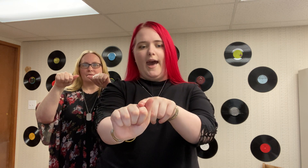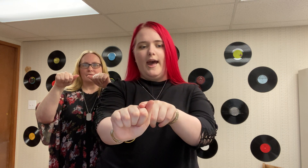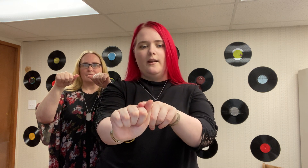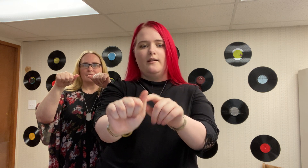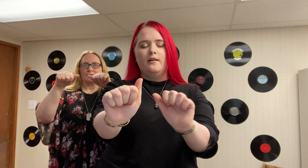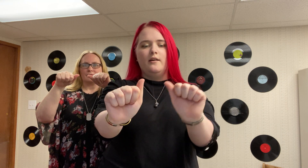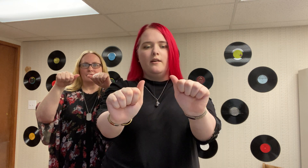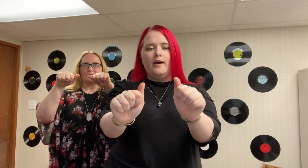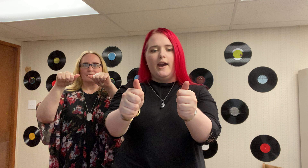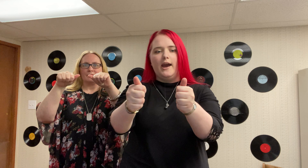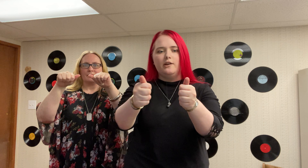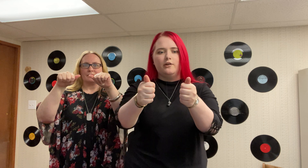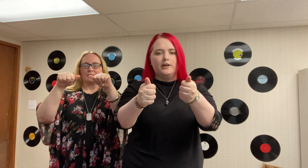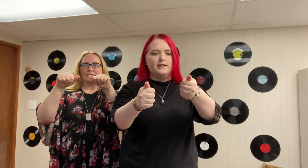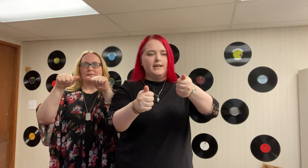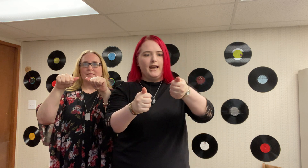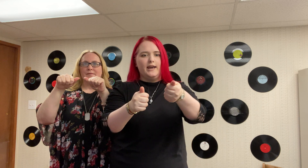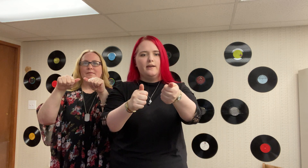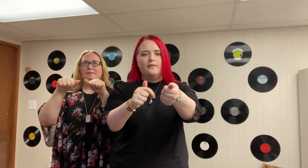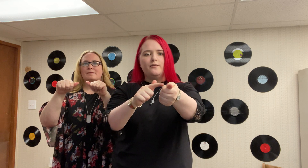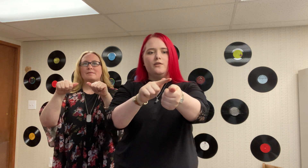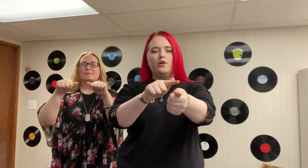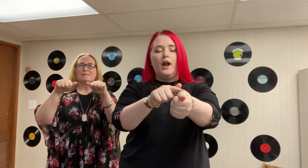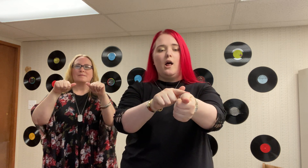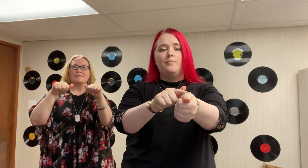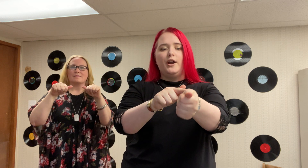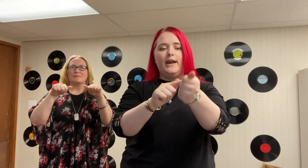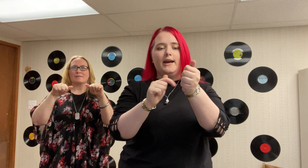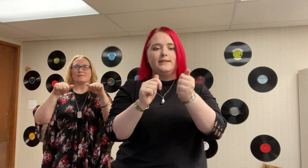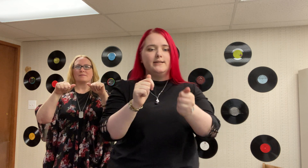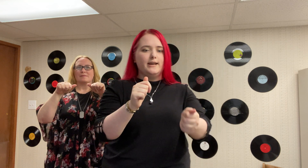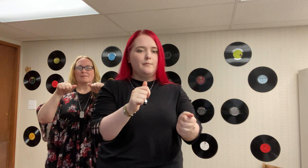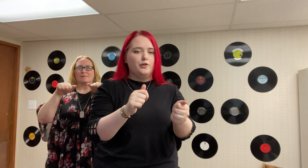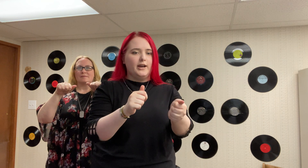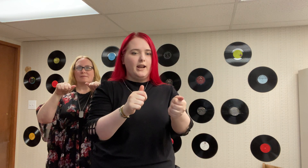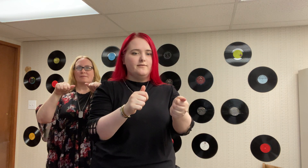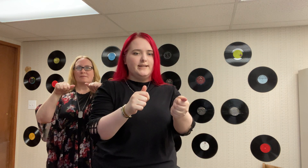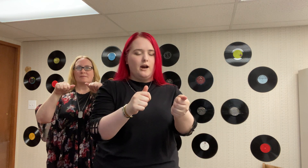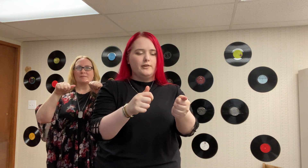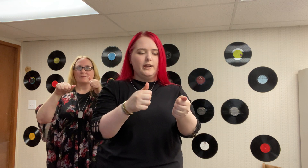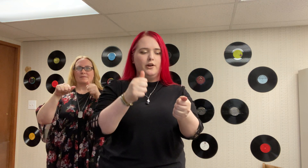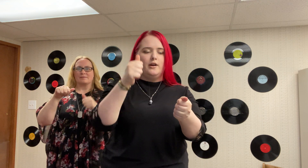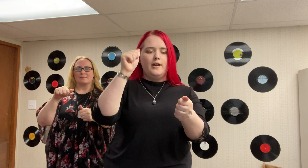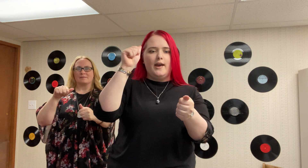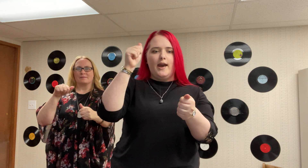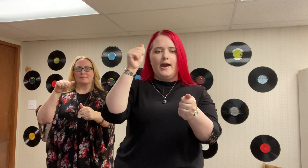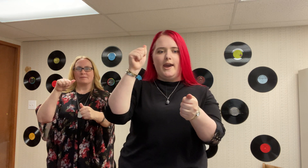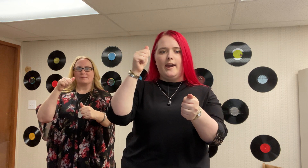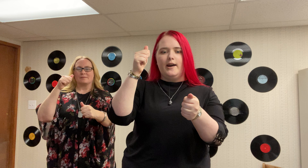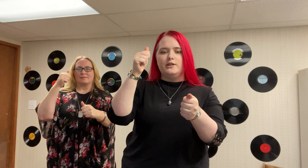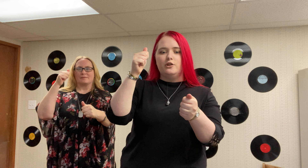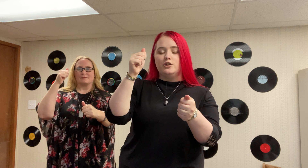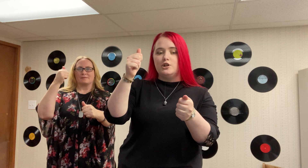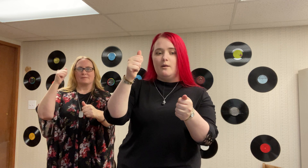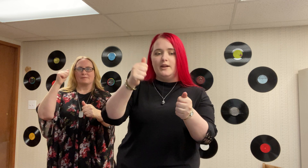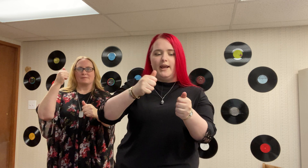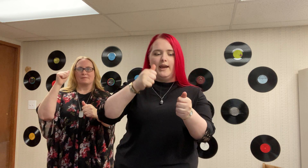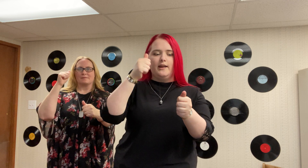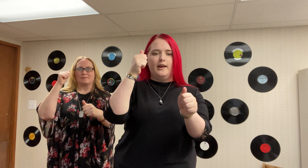that. And you're going to take your helper hand and put it kind of down here. And your dominant hand, and